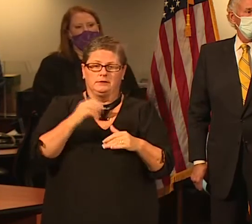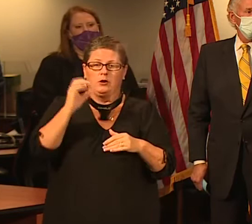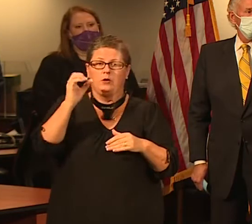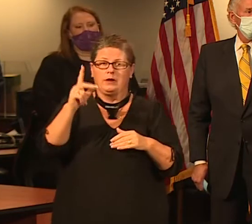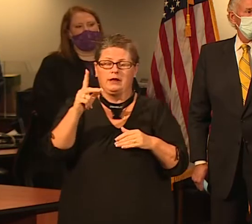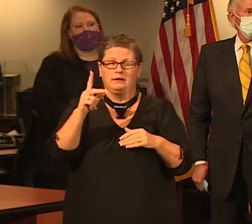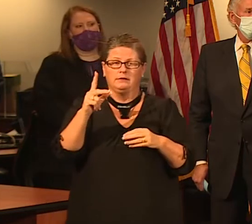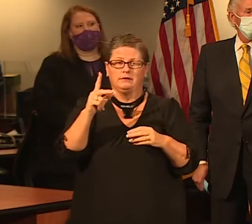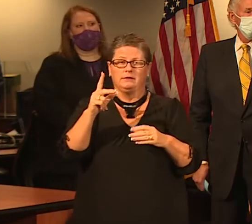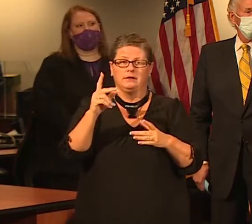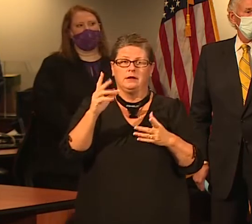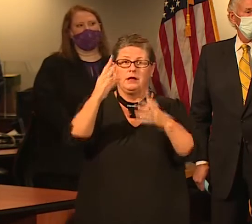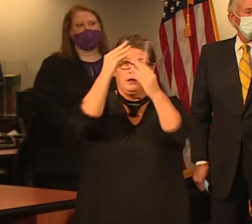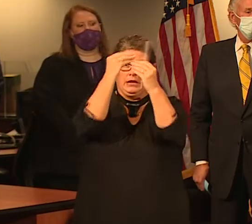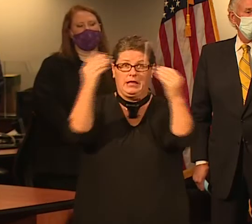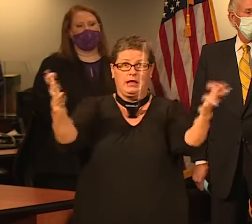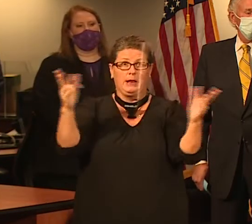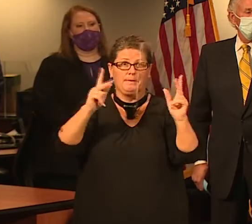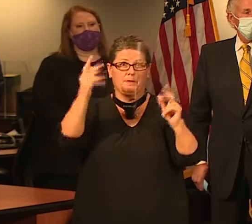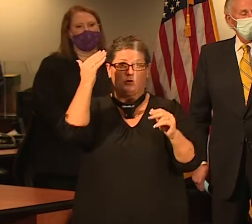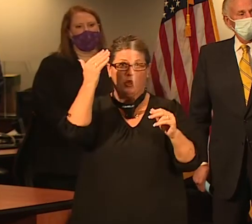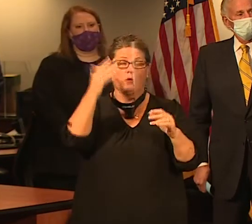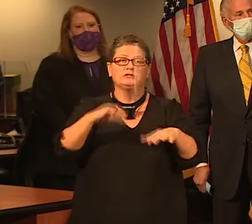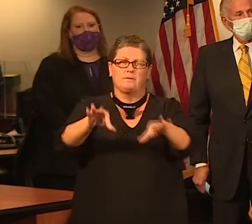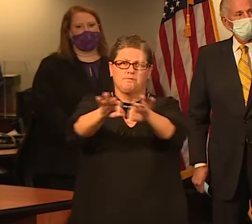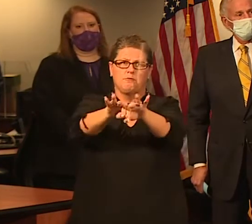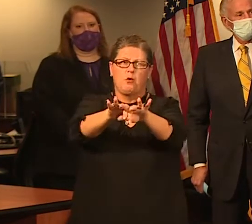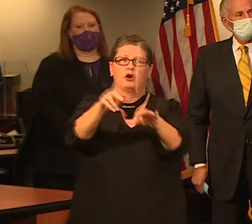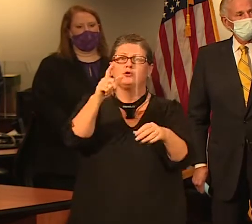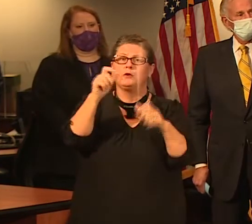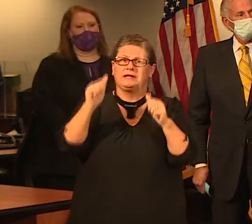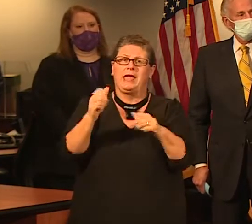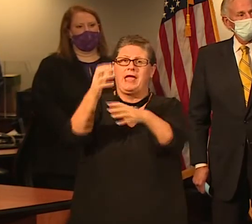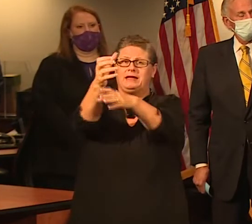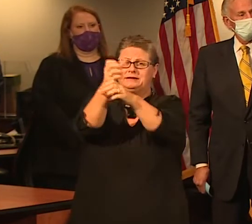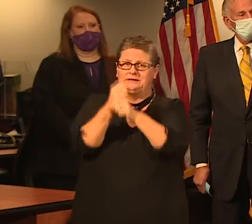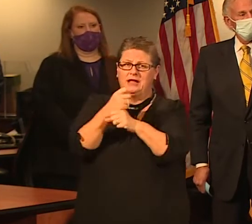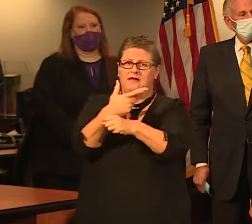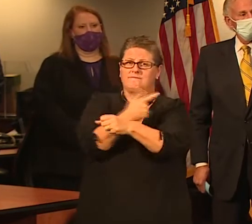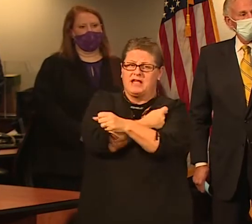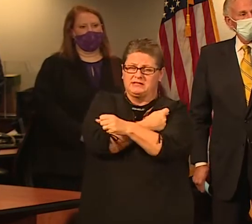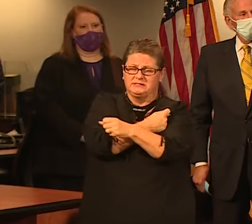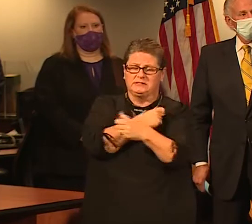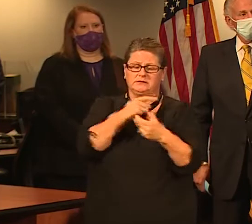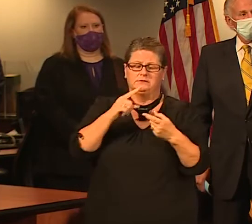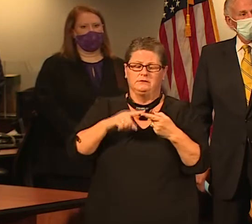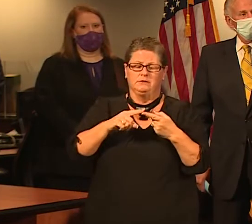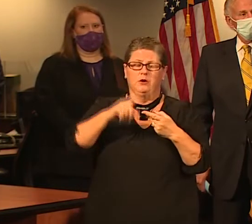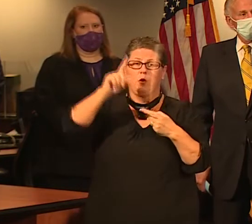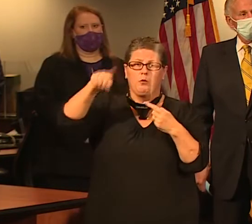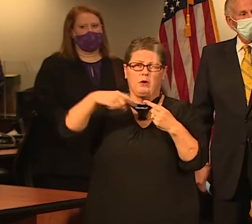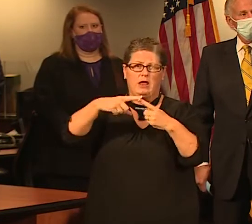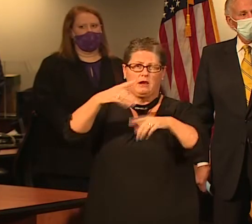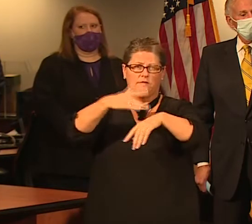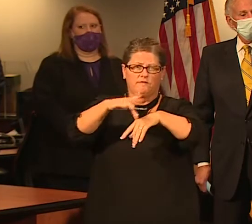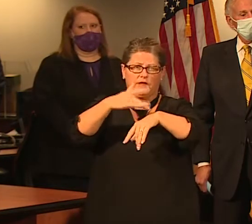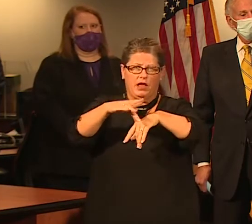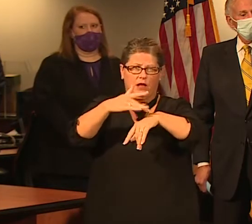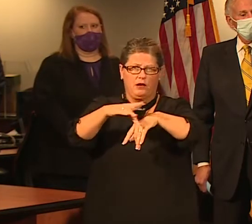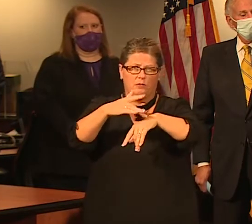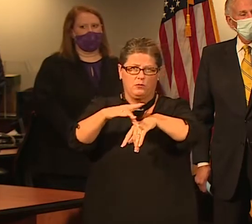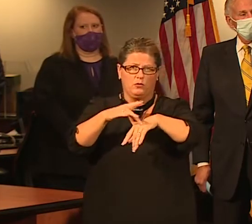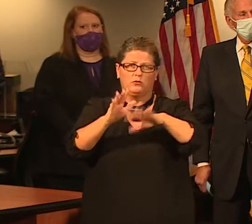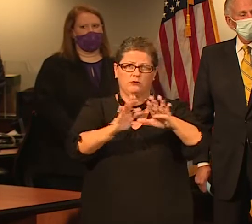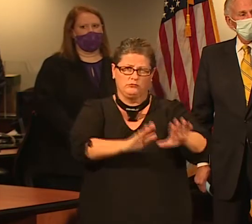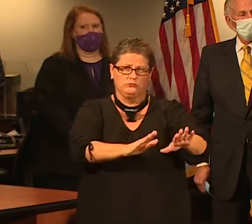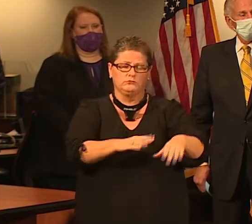Messaging is very critical for who can get the vaccine and when it's available. And to your point